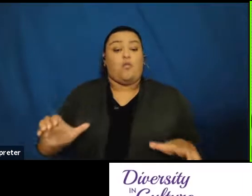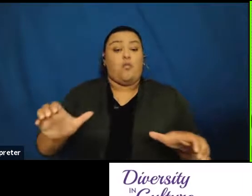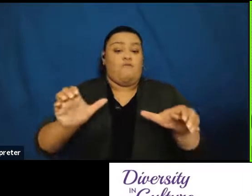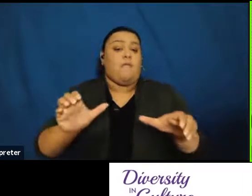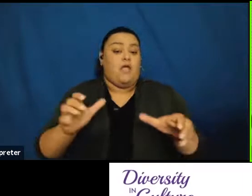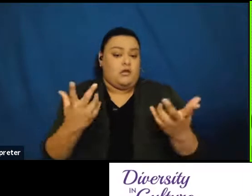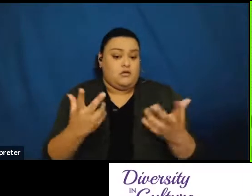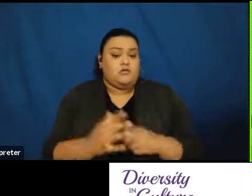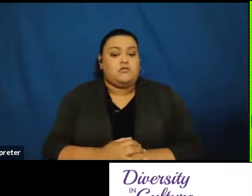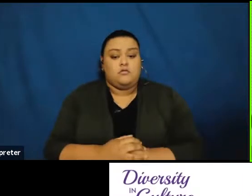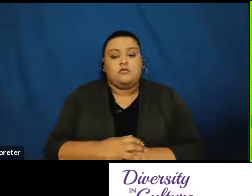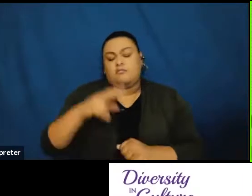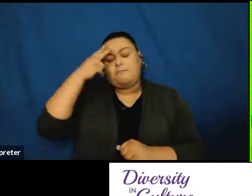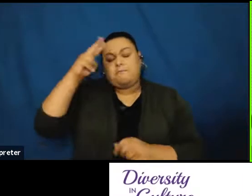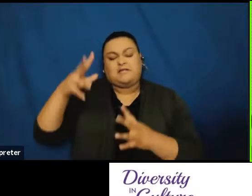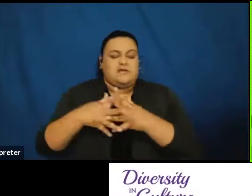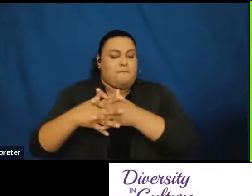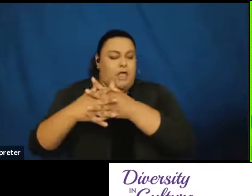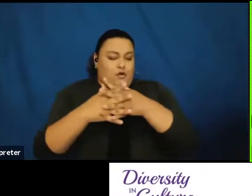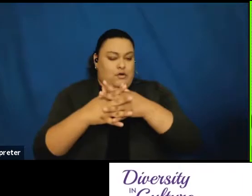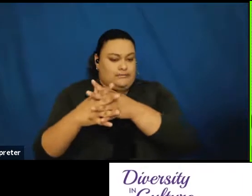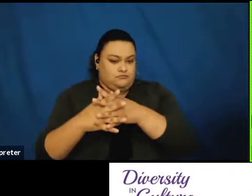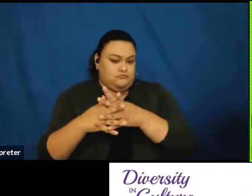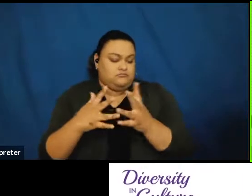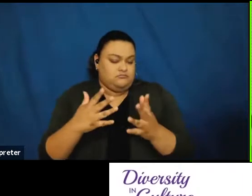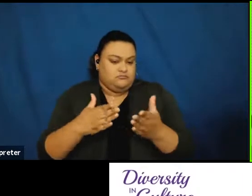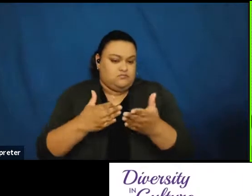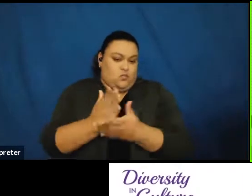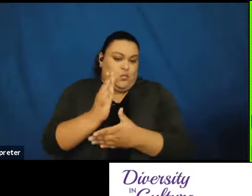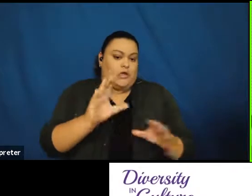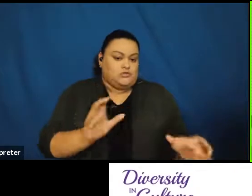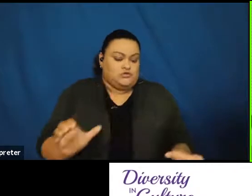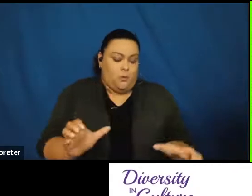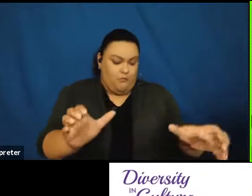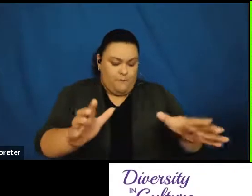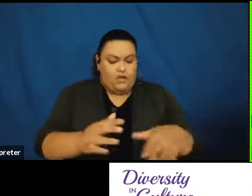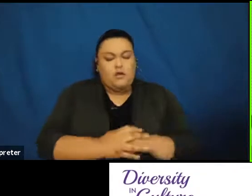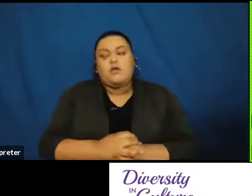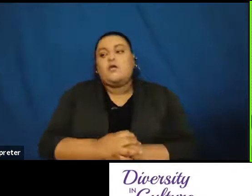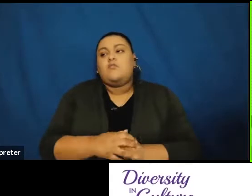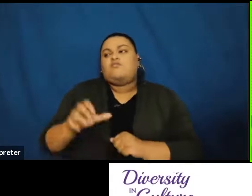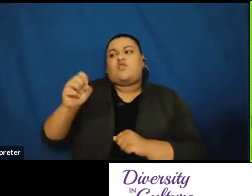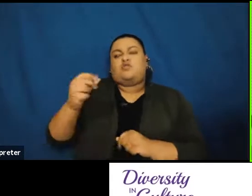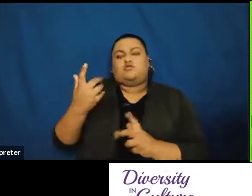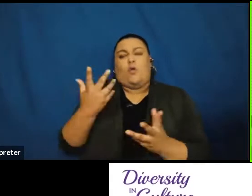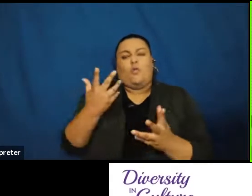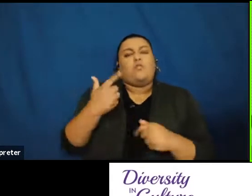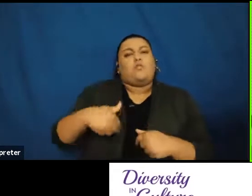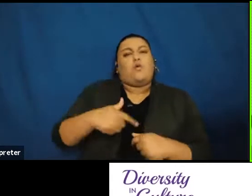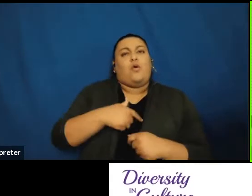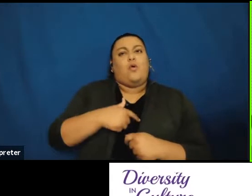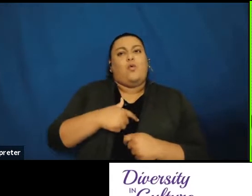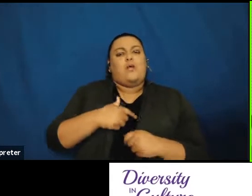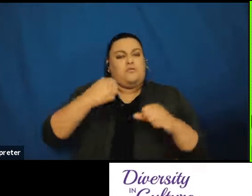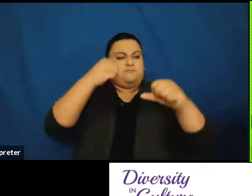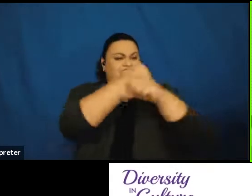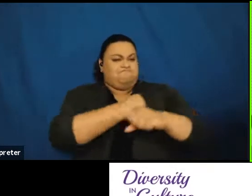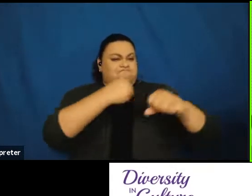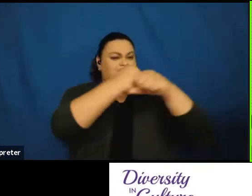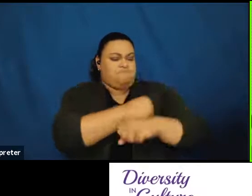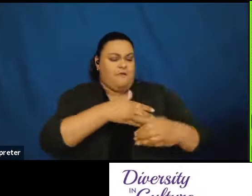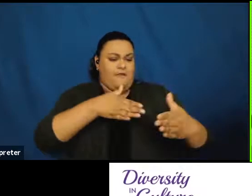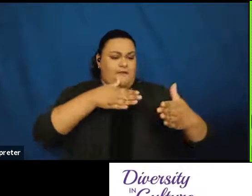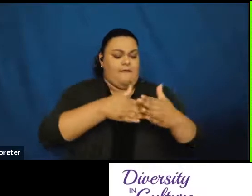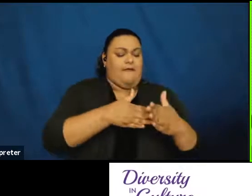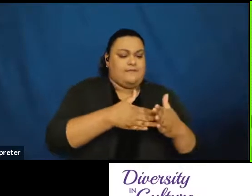Movement. And apart from the injustices that we were fighting against, we also